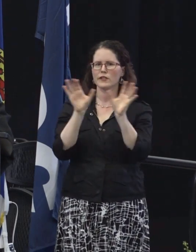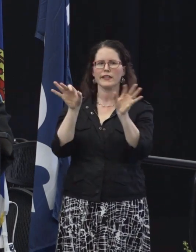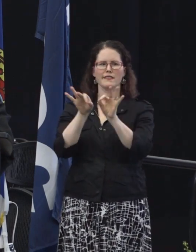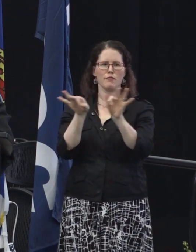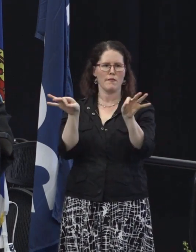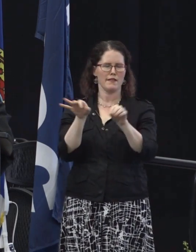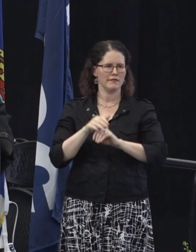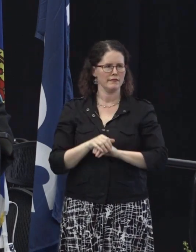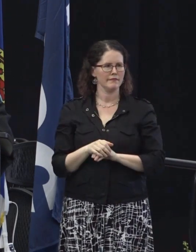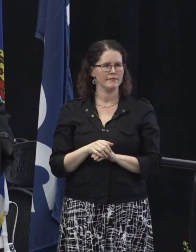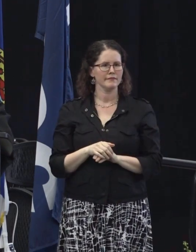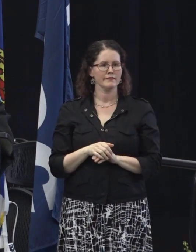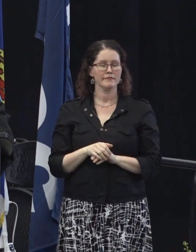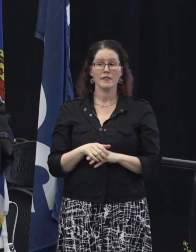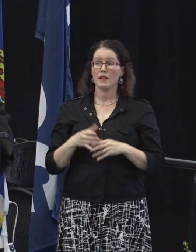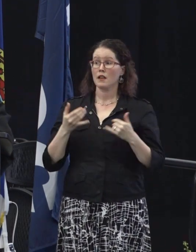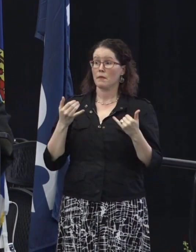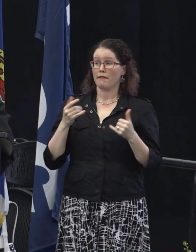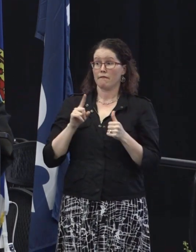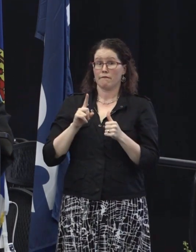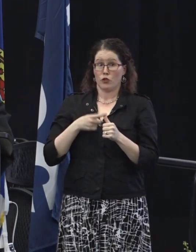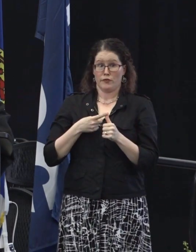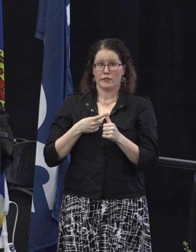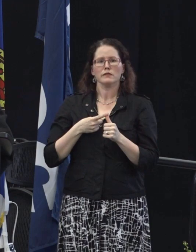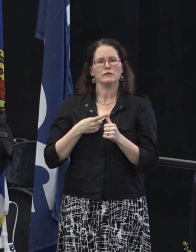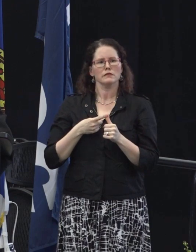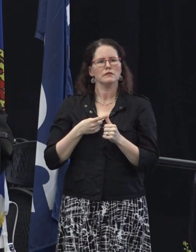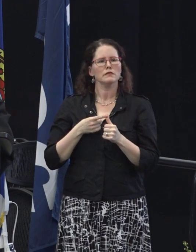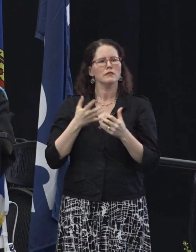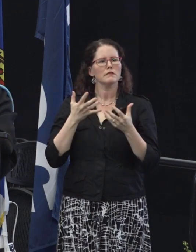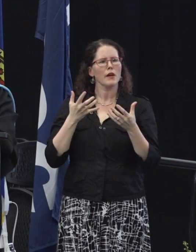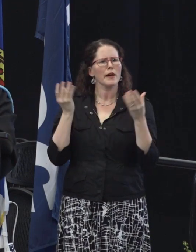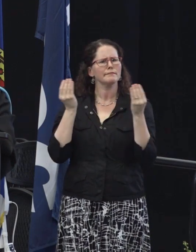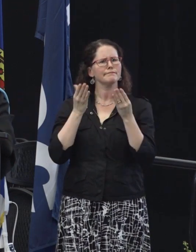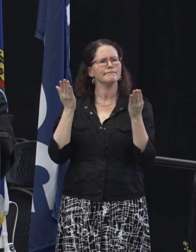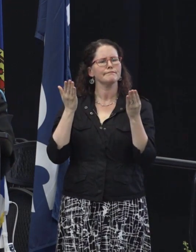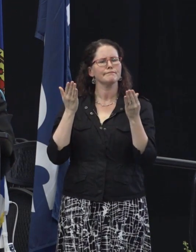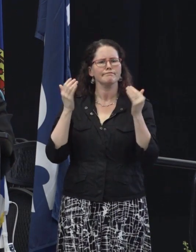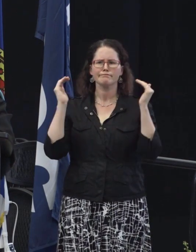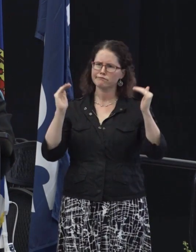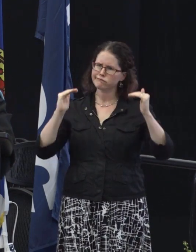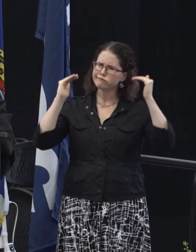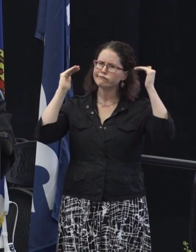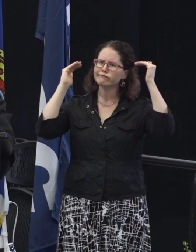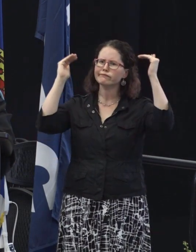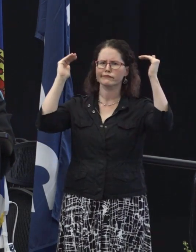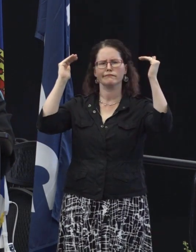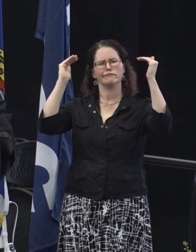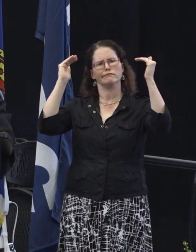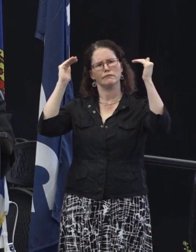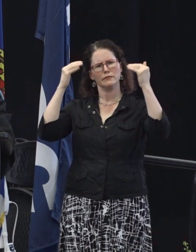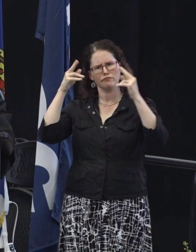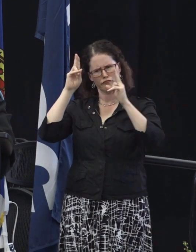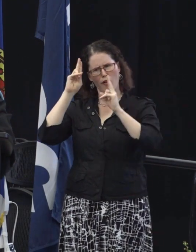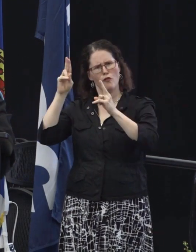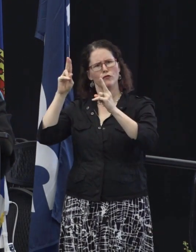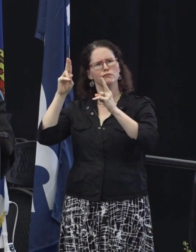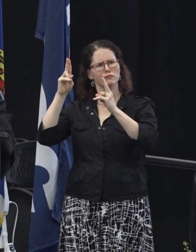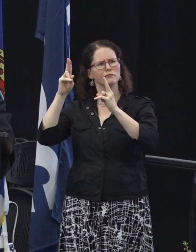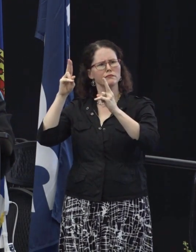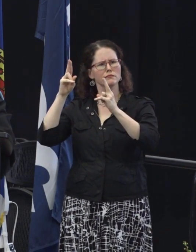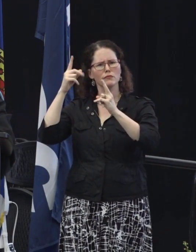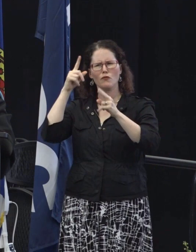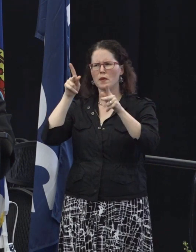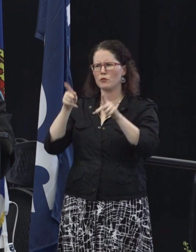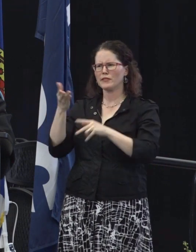my distinct pleasure to tell you about the highest recognition the college has to bestow on a citizen who